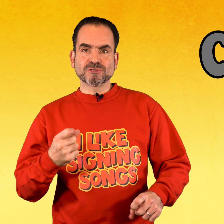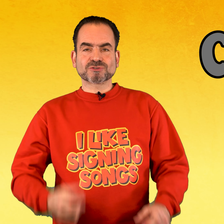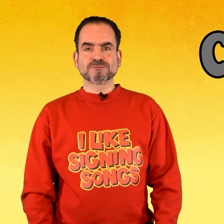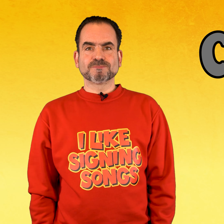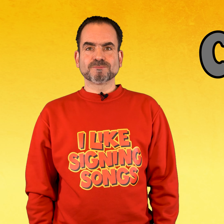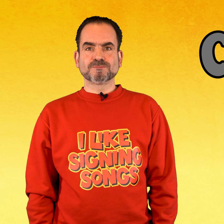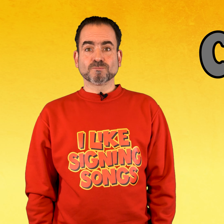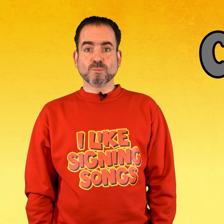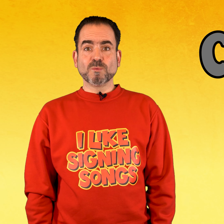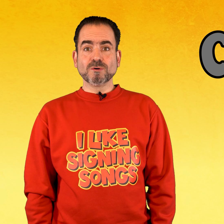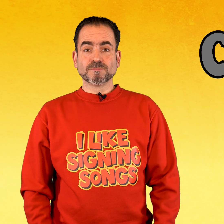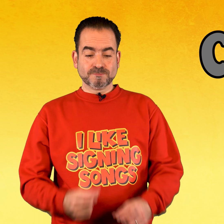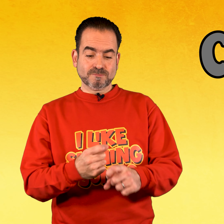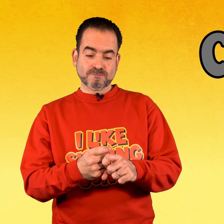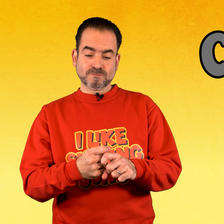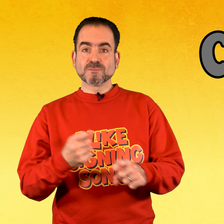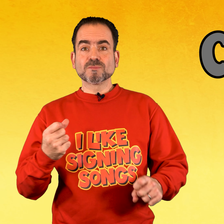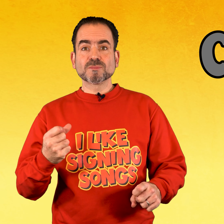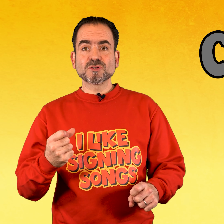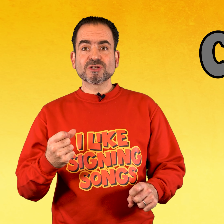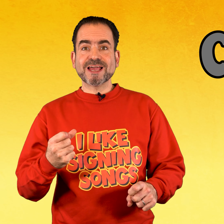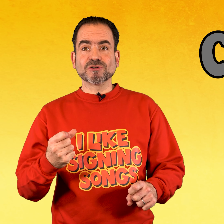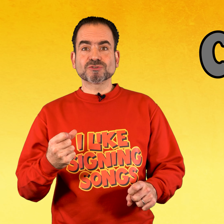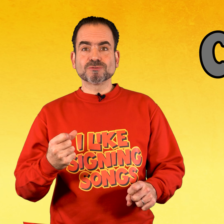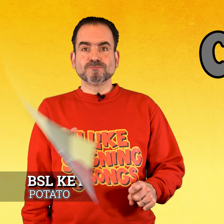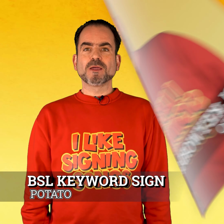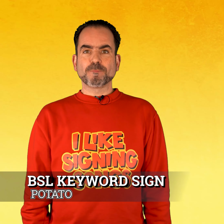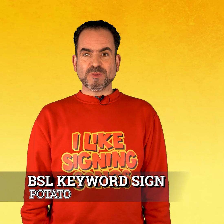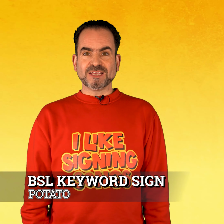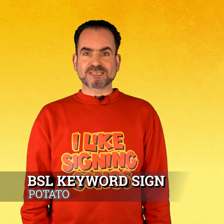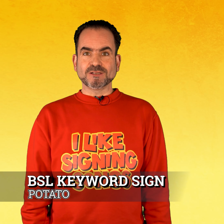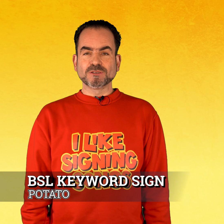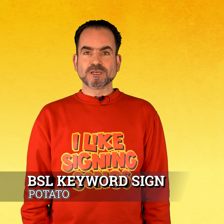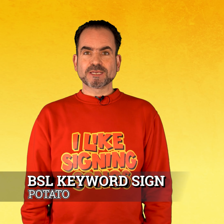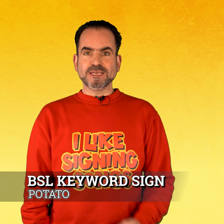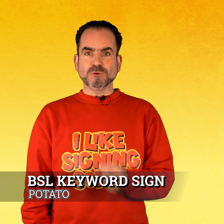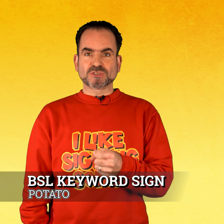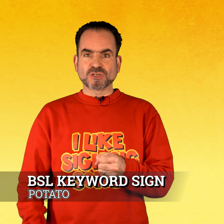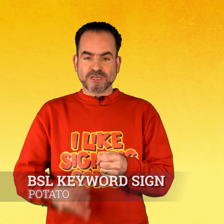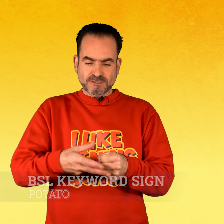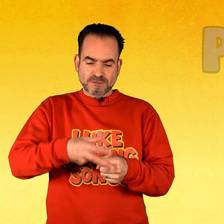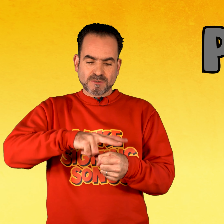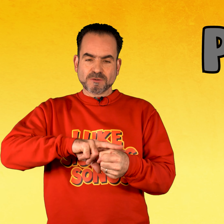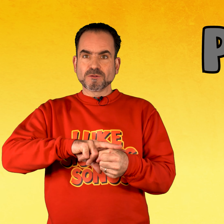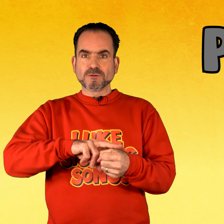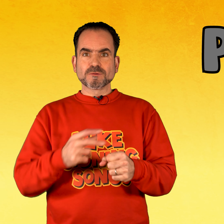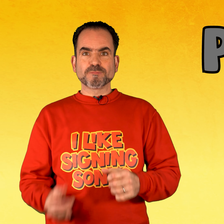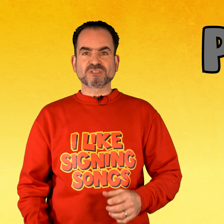carrot. One more, carrot. Fantastic BSL, work. keyword sign,